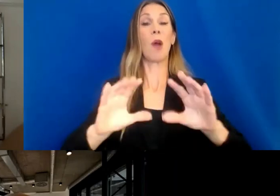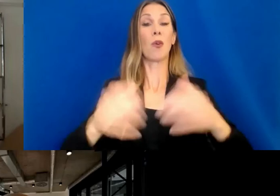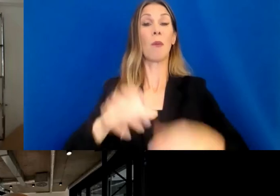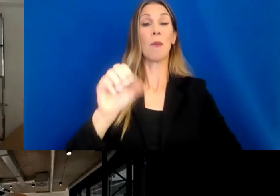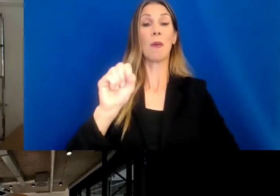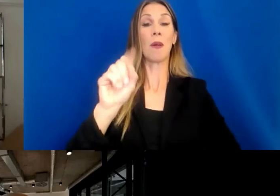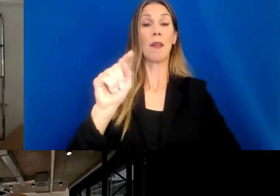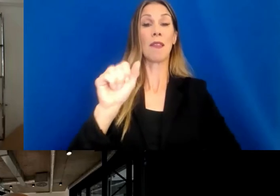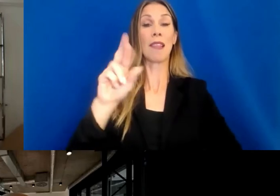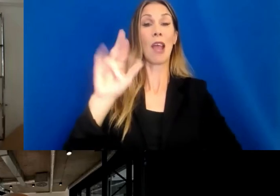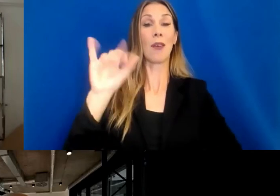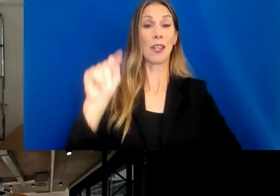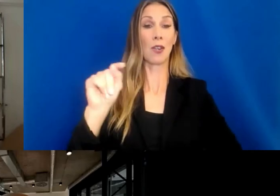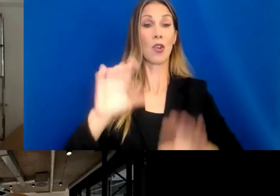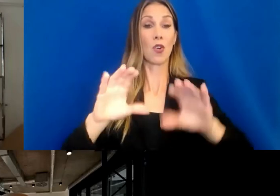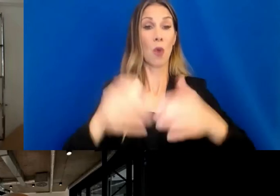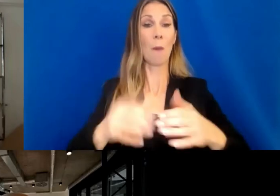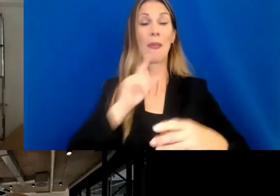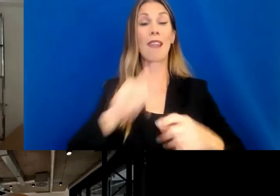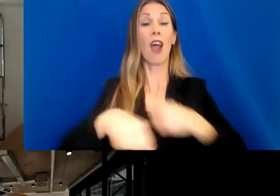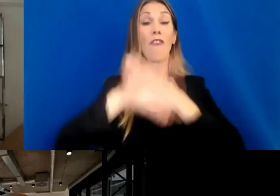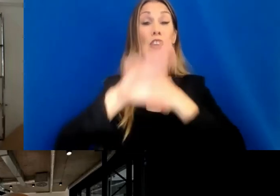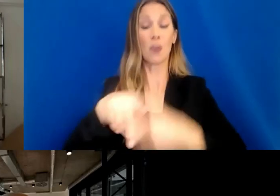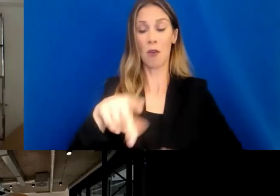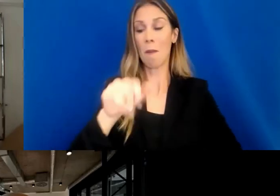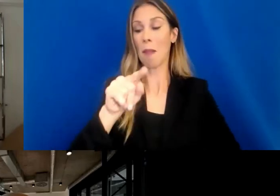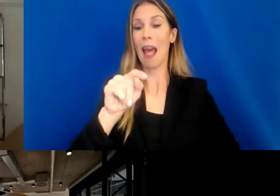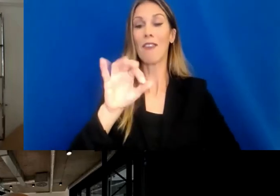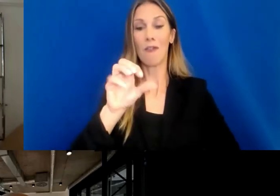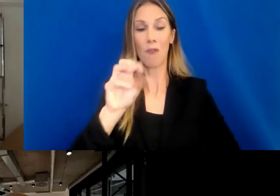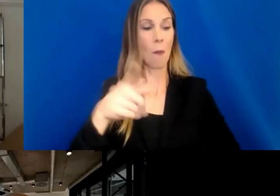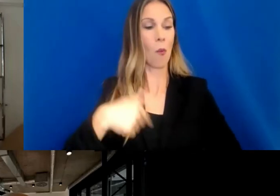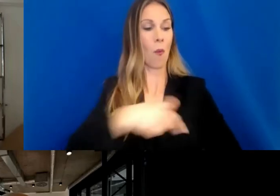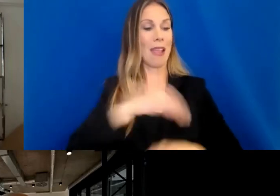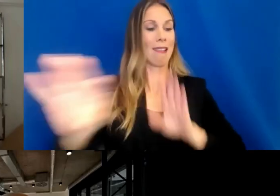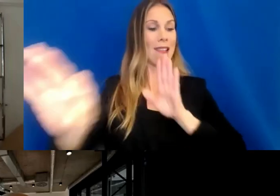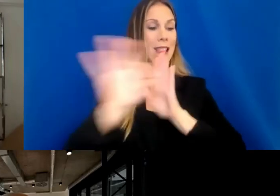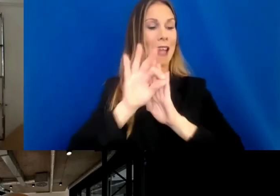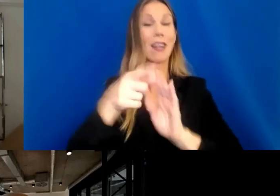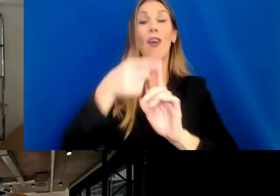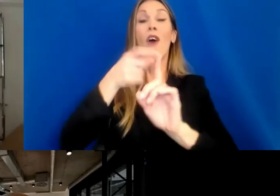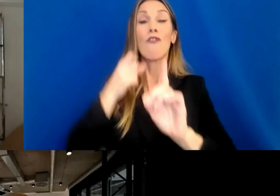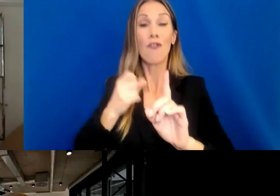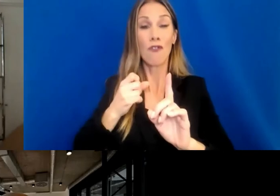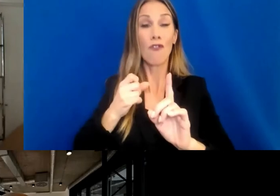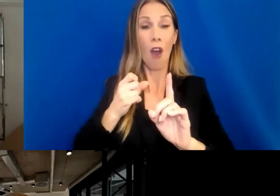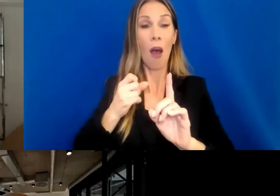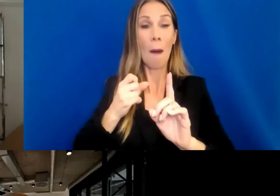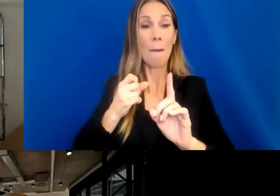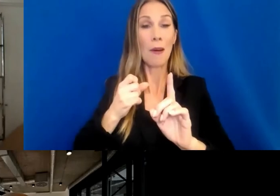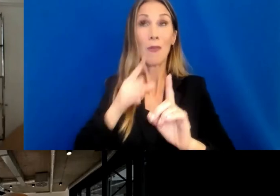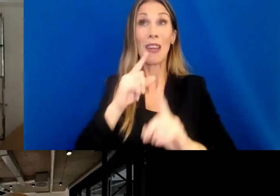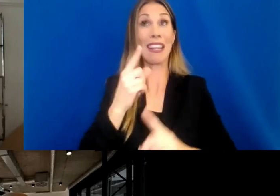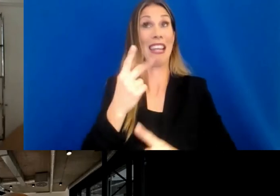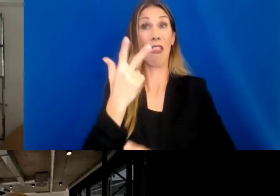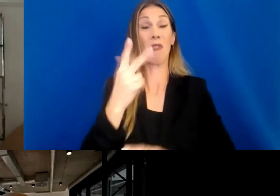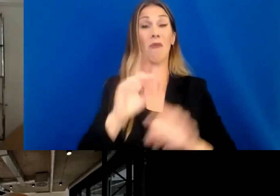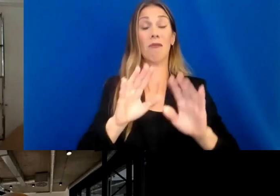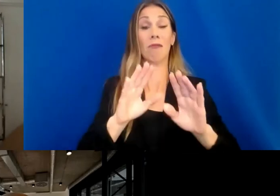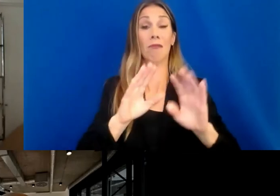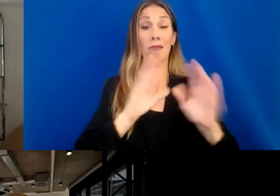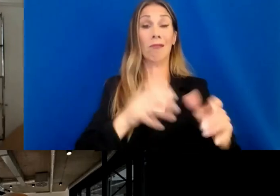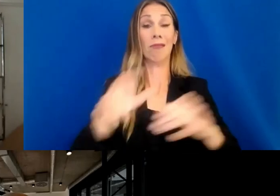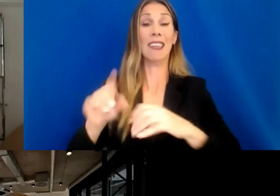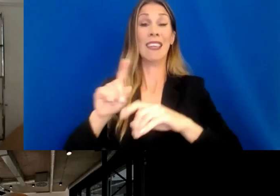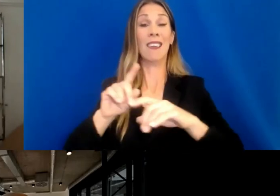the virtual platform that we selected from well over 36. This is a